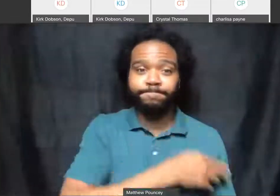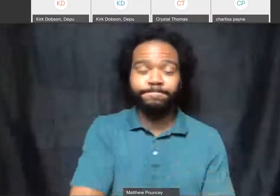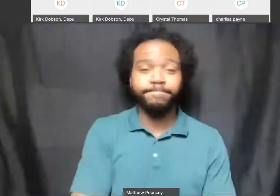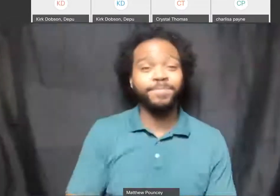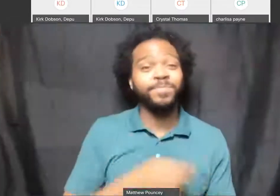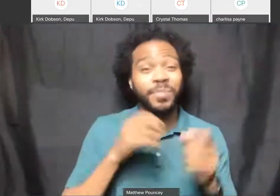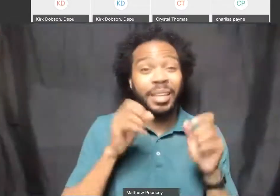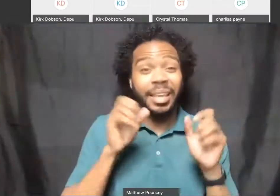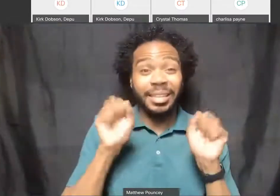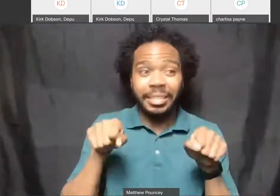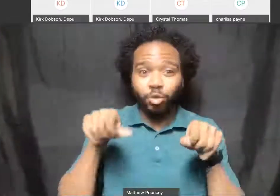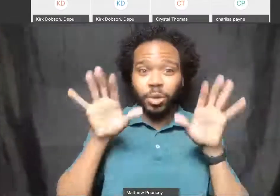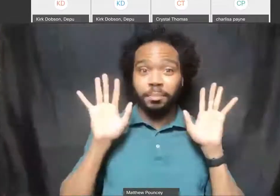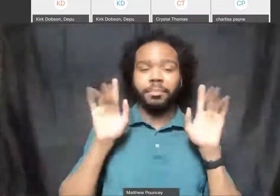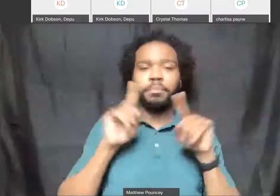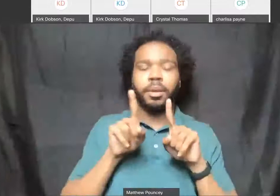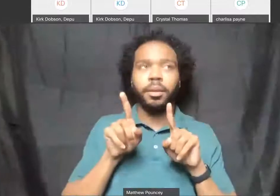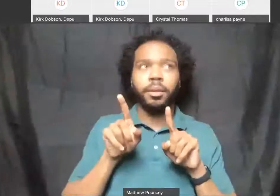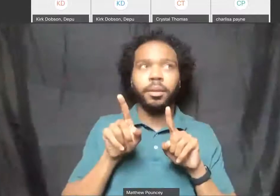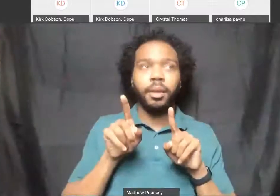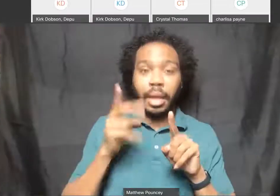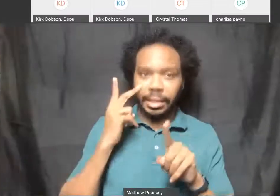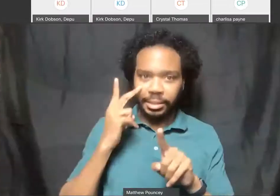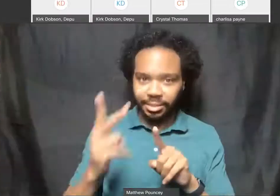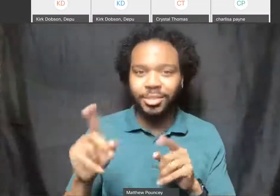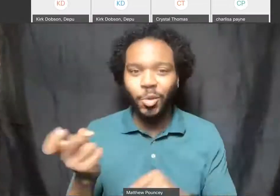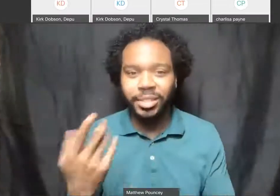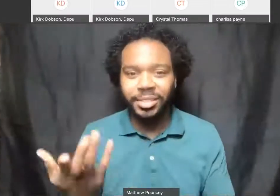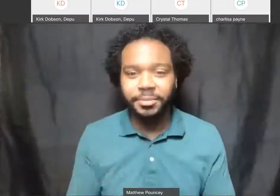now when I turn around, I'll see there are questions.